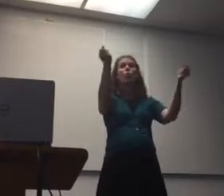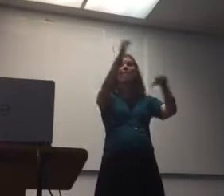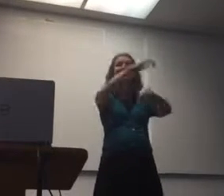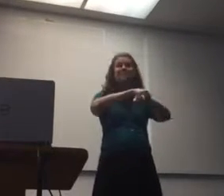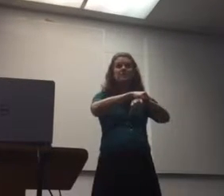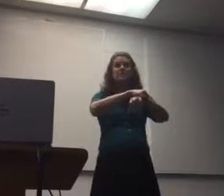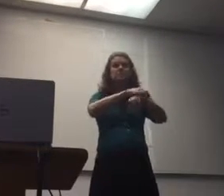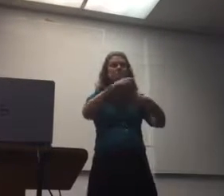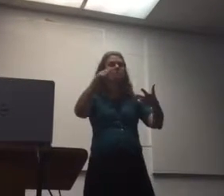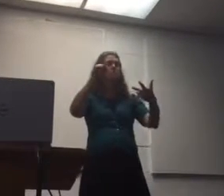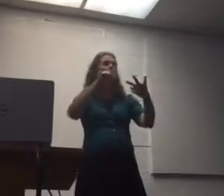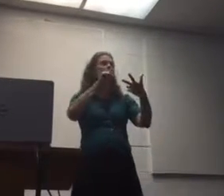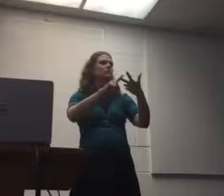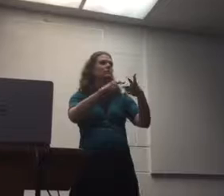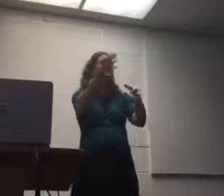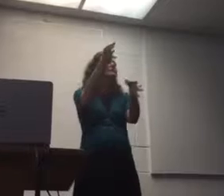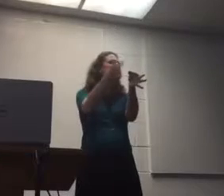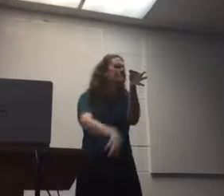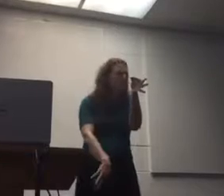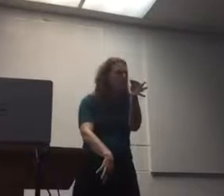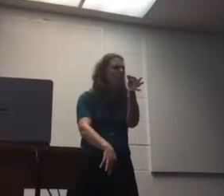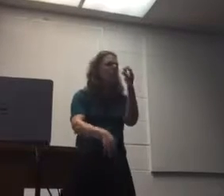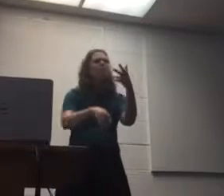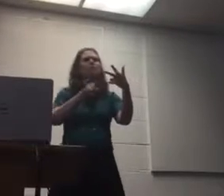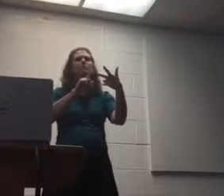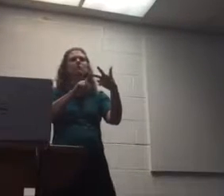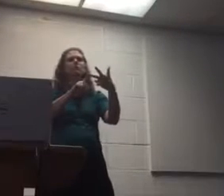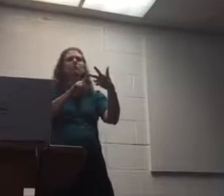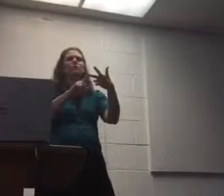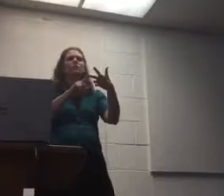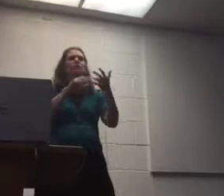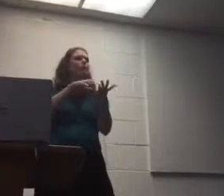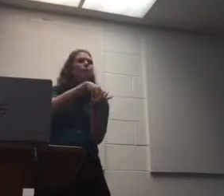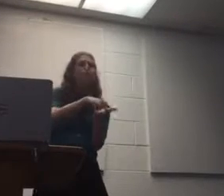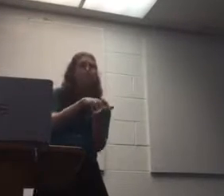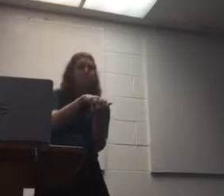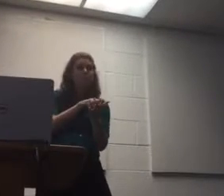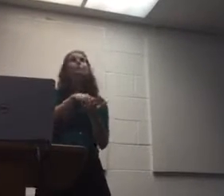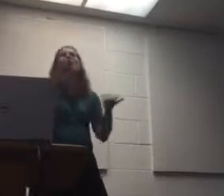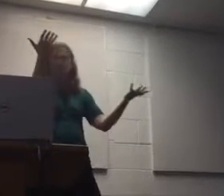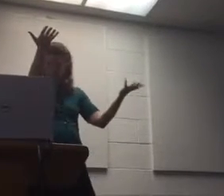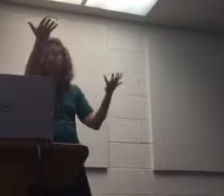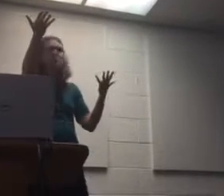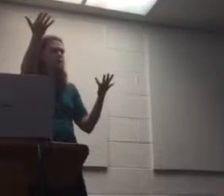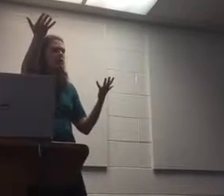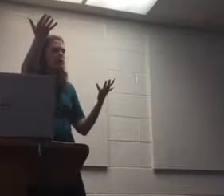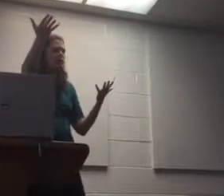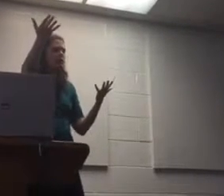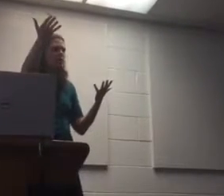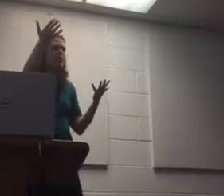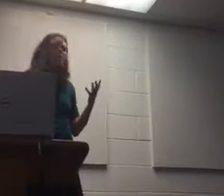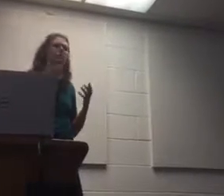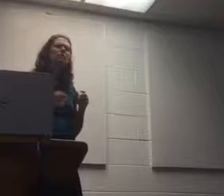was broken English, it was described as something simplified, weak, less